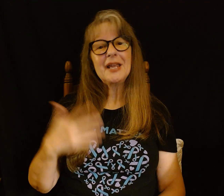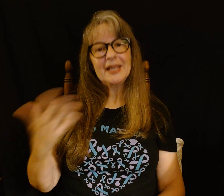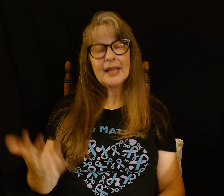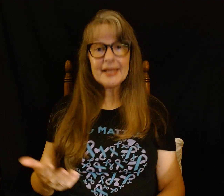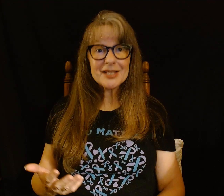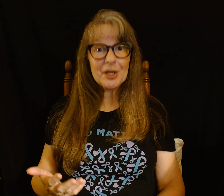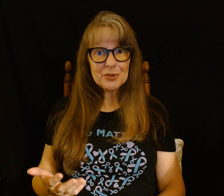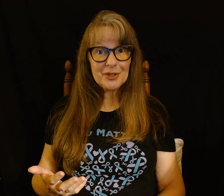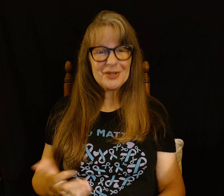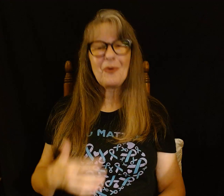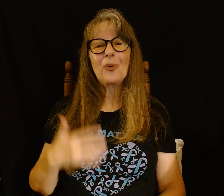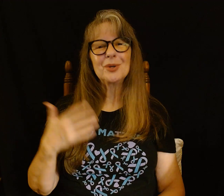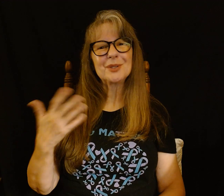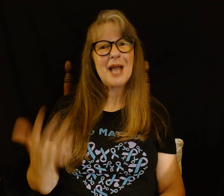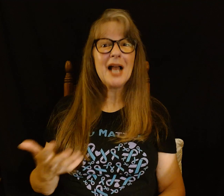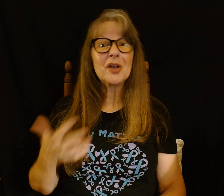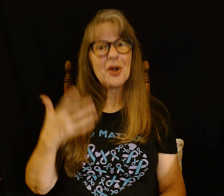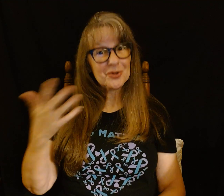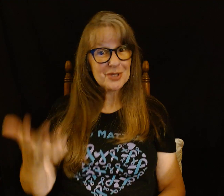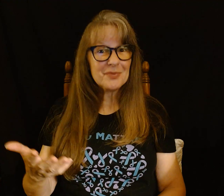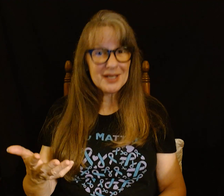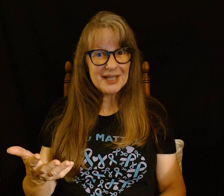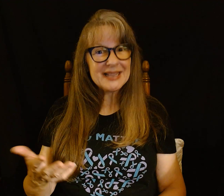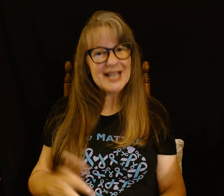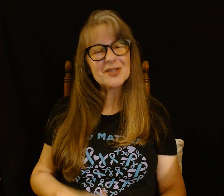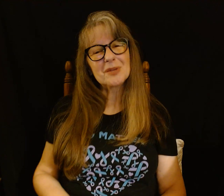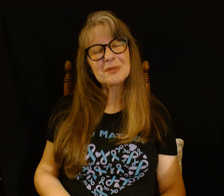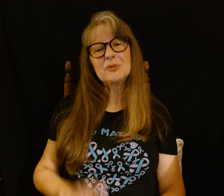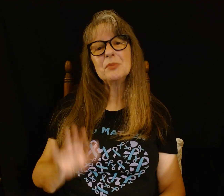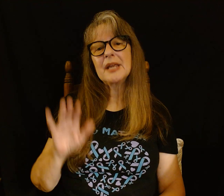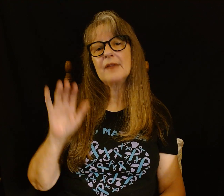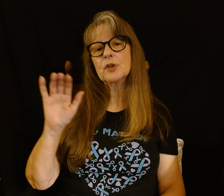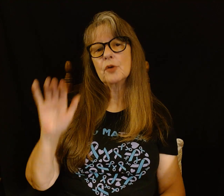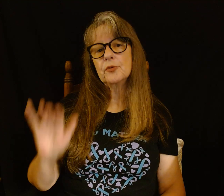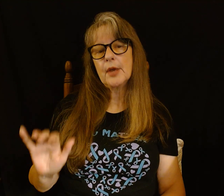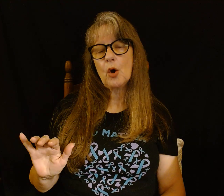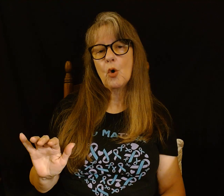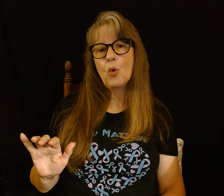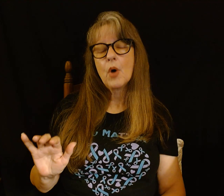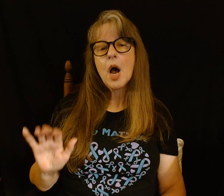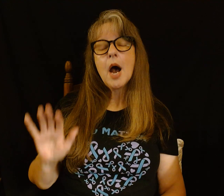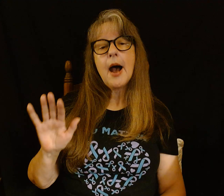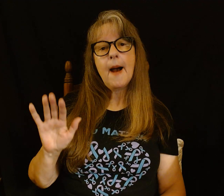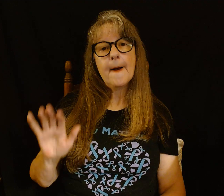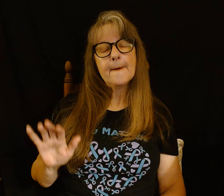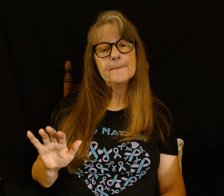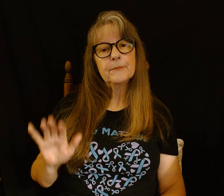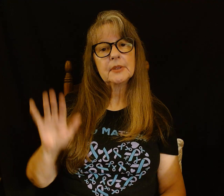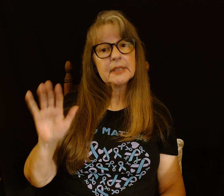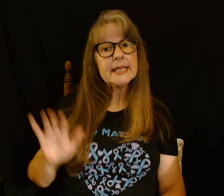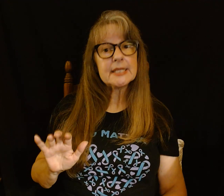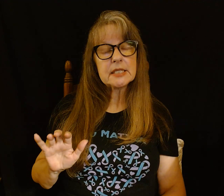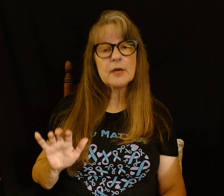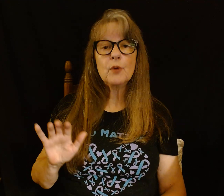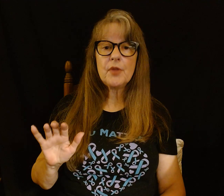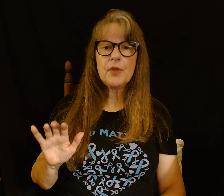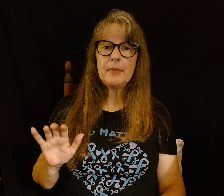like Excedrin or Tylenol or something like that. So sometimes you may have to go through that whole list of what they might be